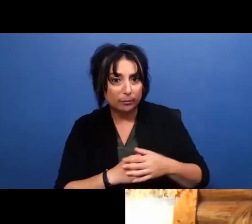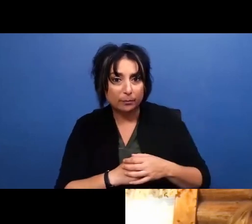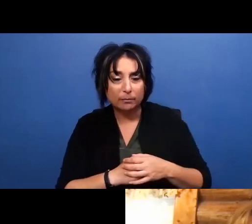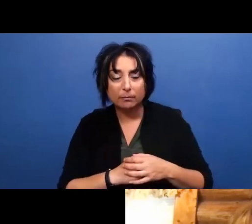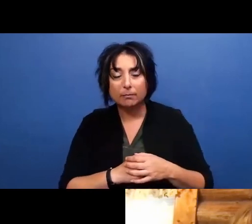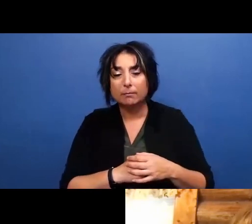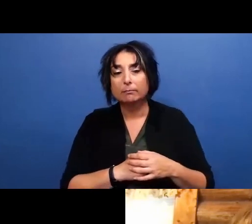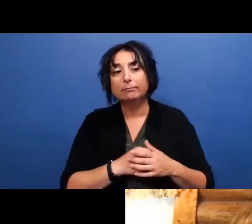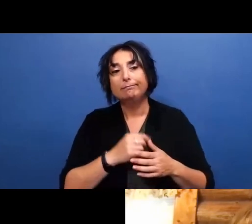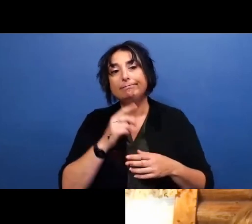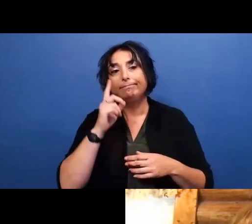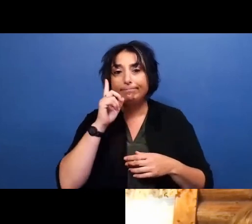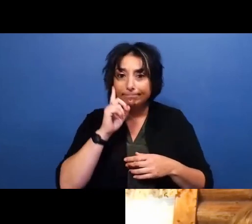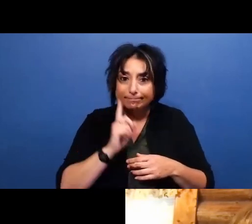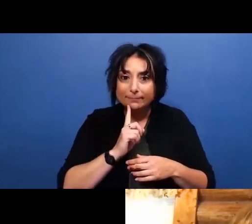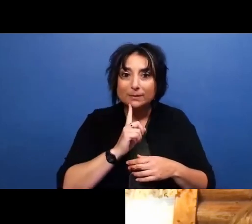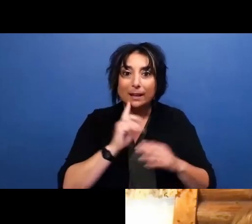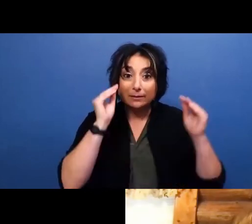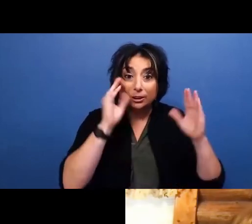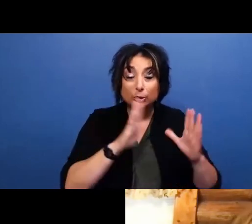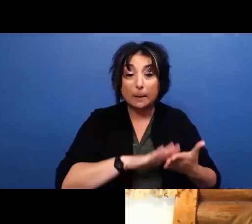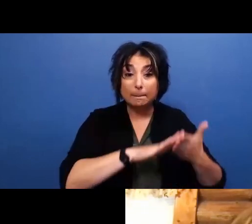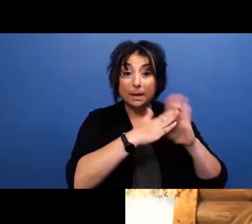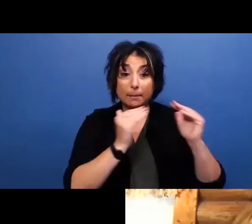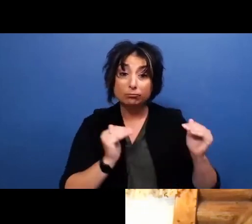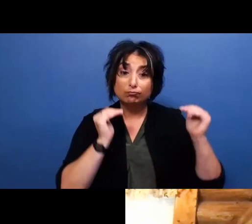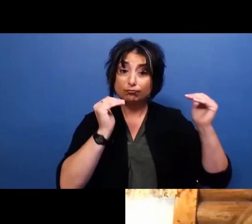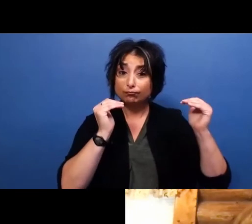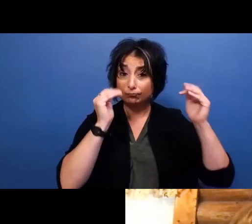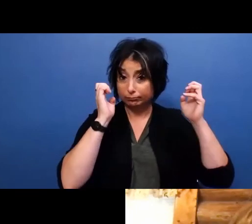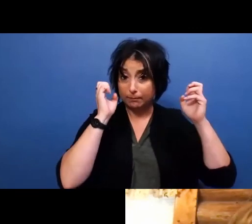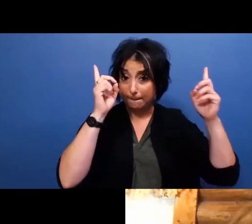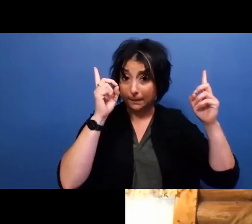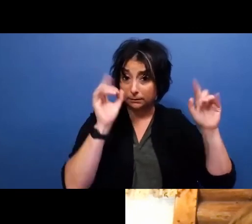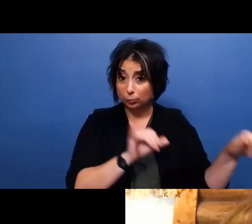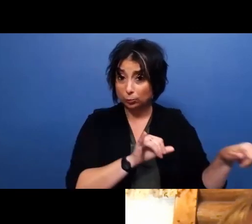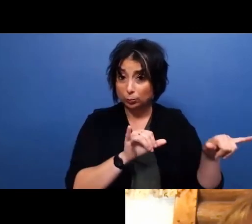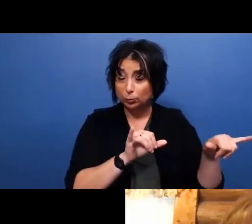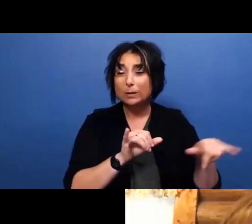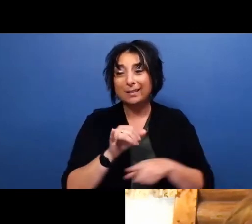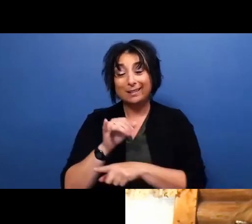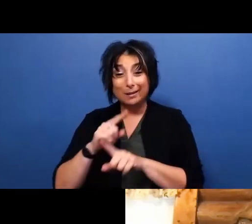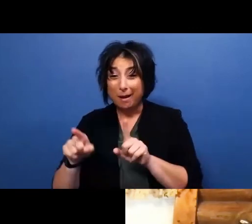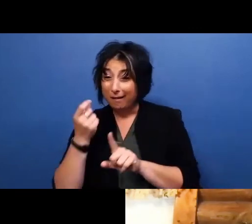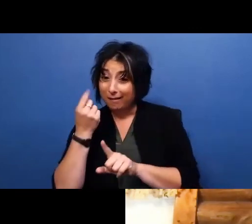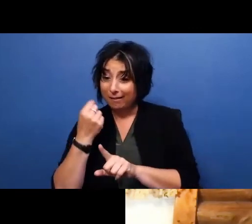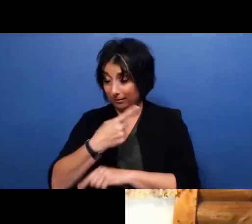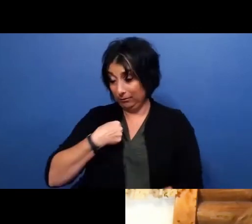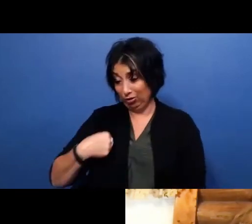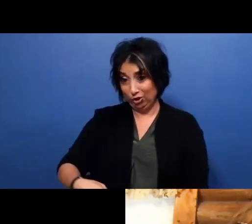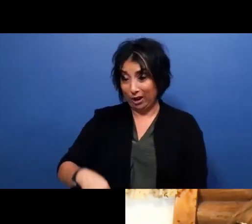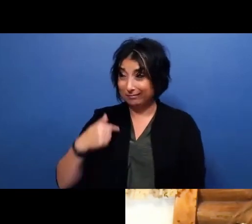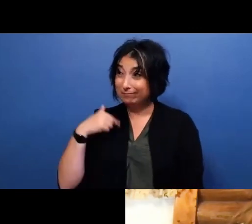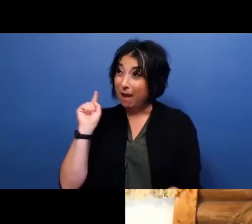educators who are becoming administrators who are deaf. But in China, I'd only met a total